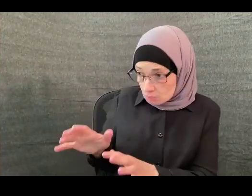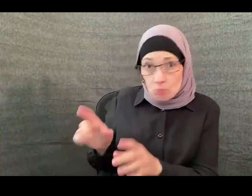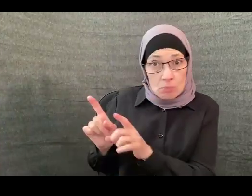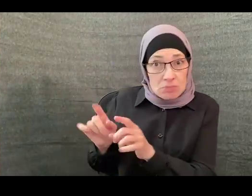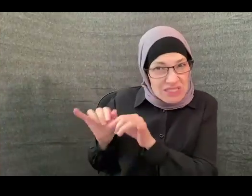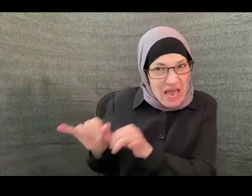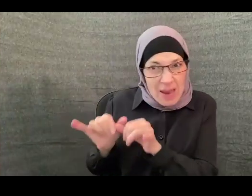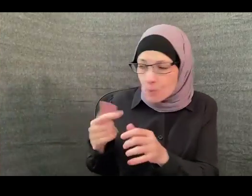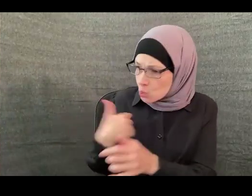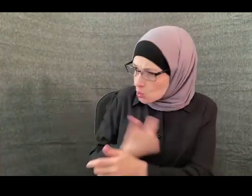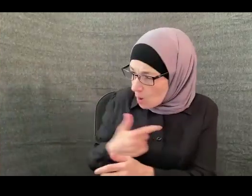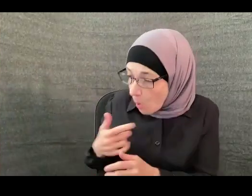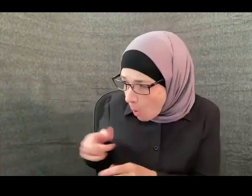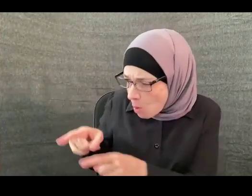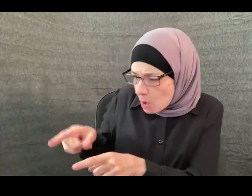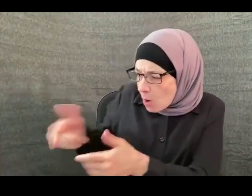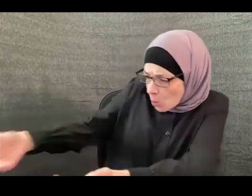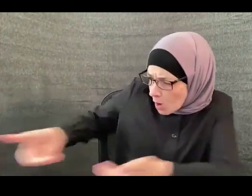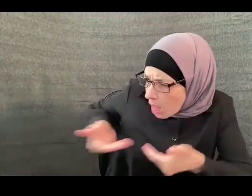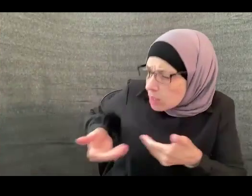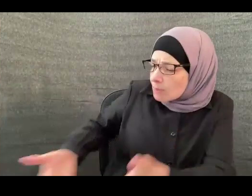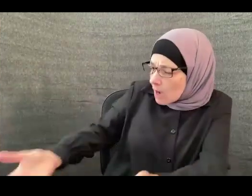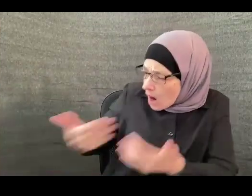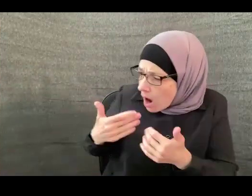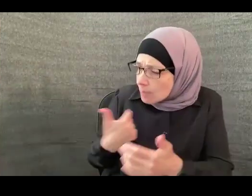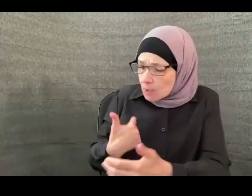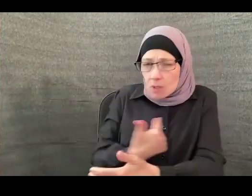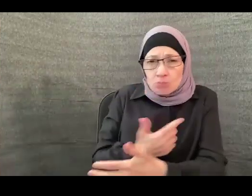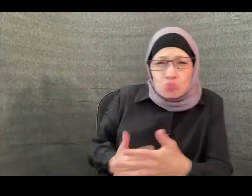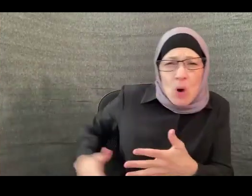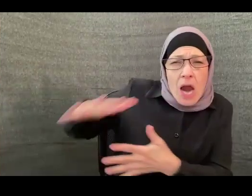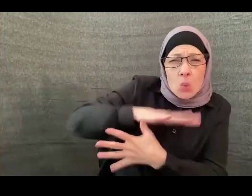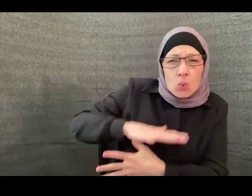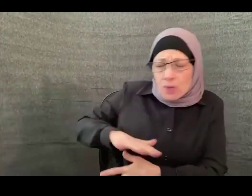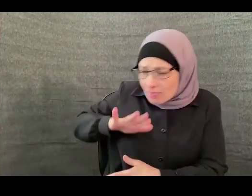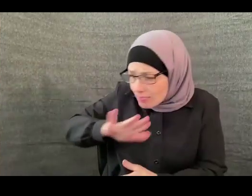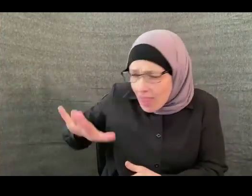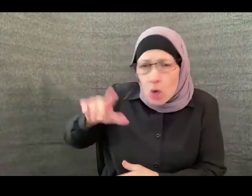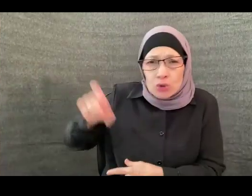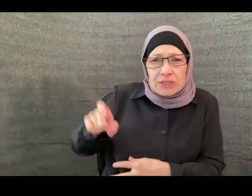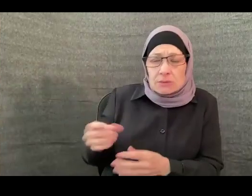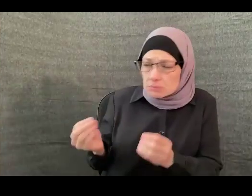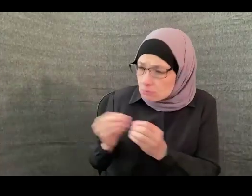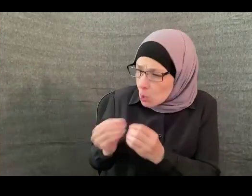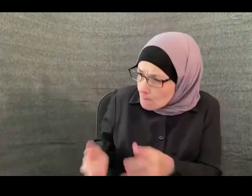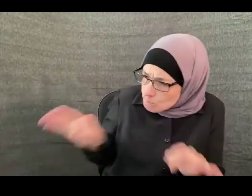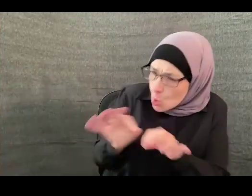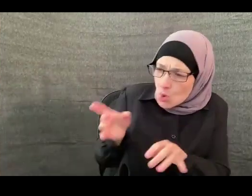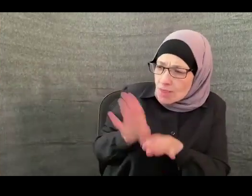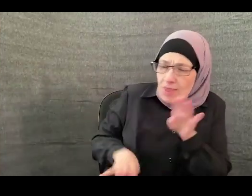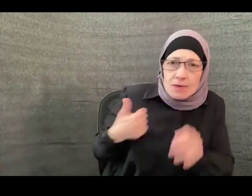Until we prioritize the needs of those who need things more than we do